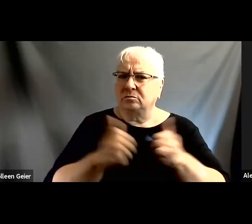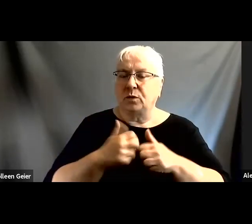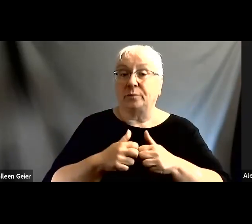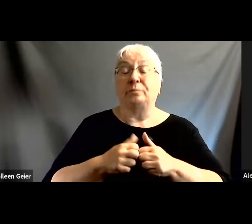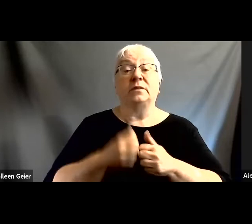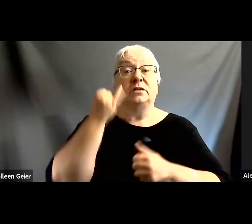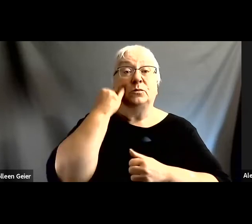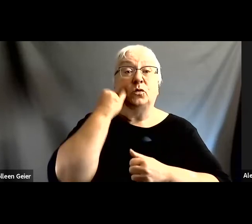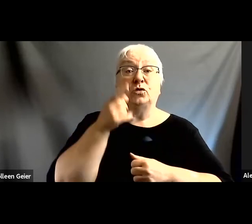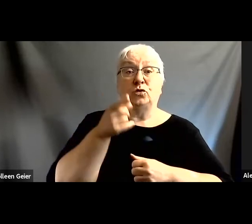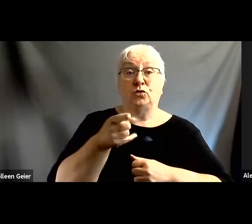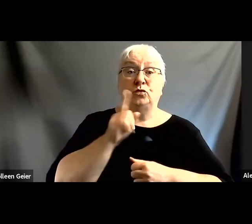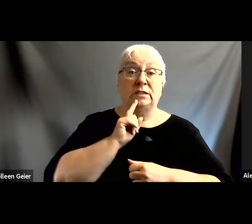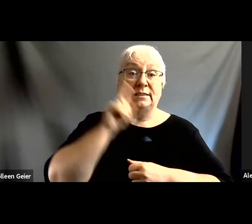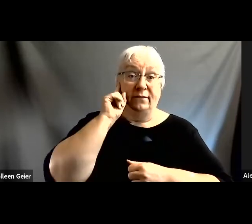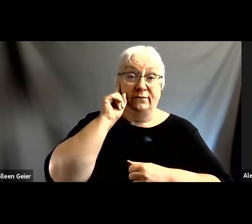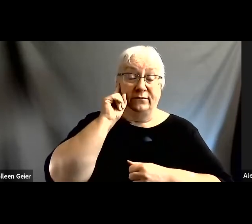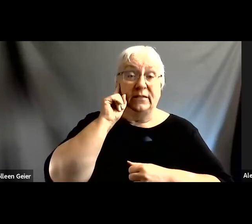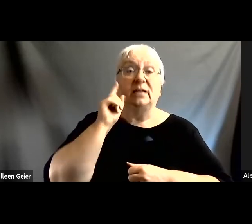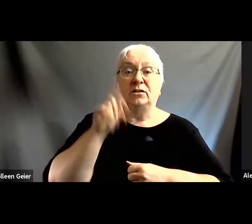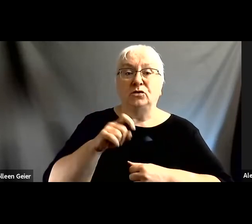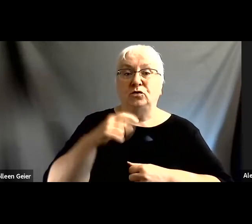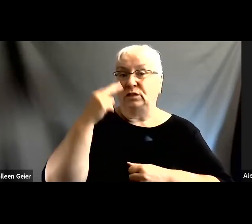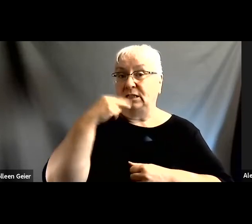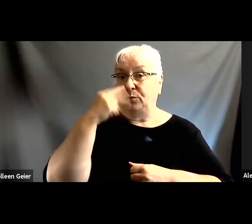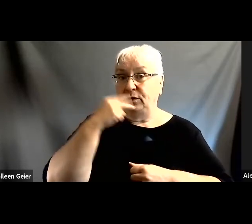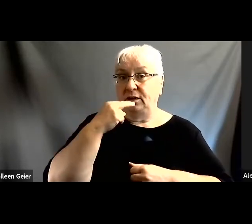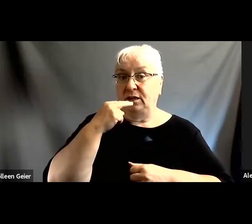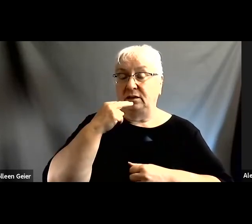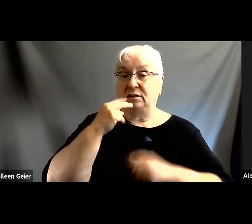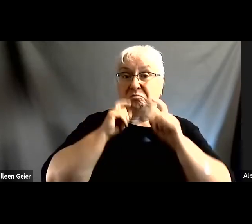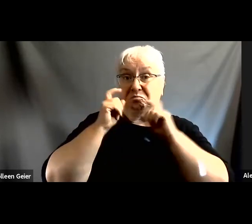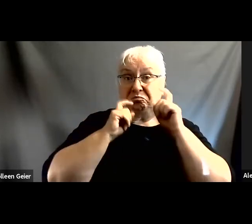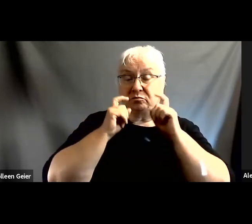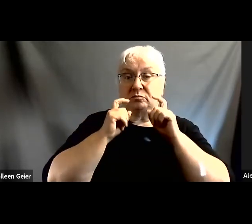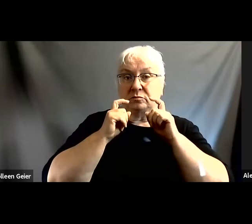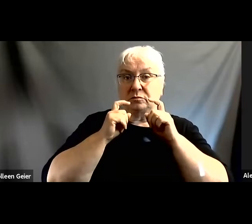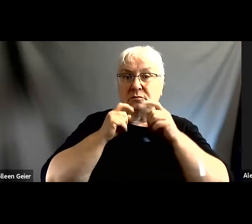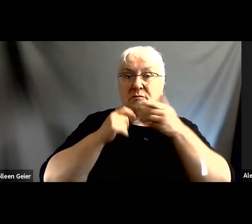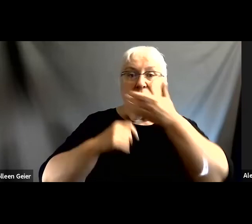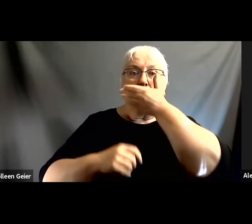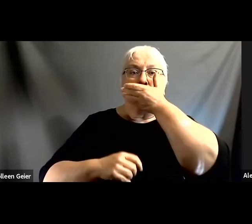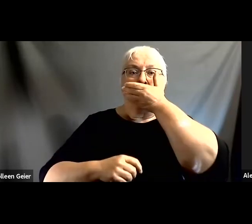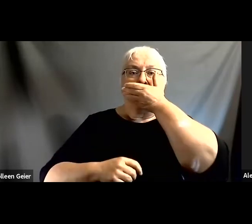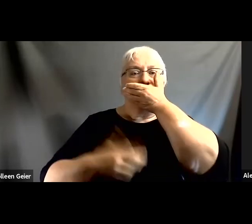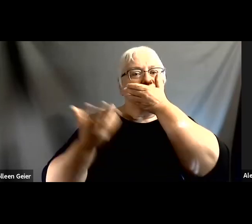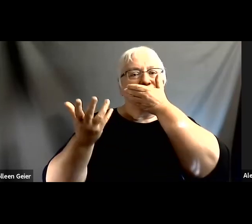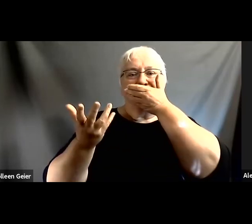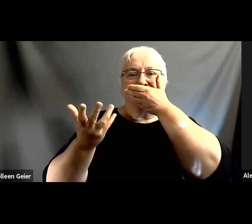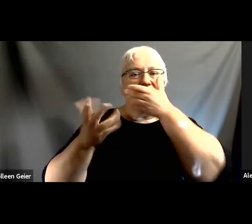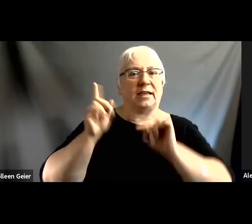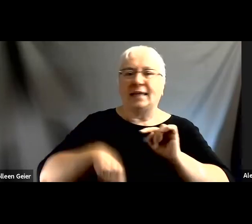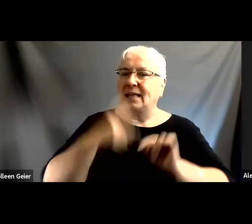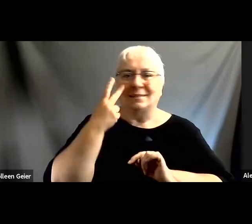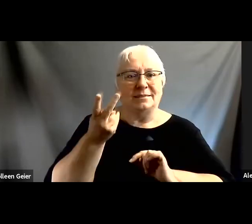someone who is deaf and relies on lip reading, suddenly you cannot see the other person's lips that